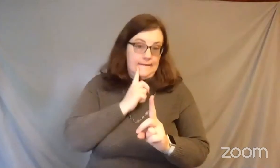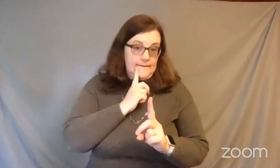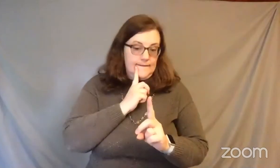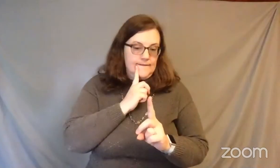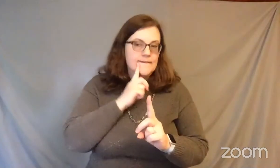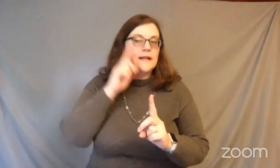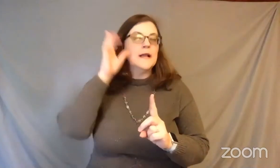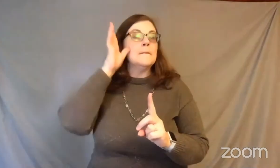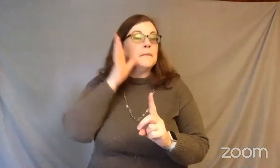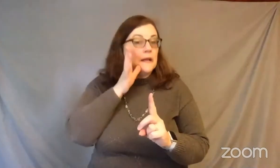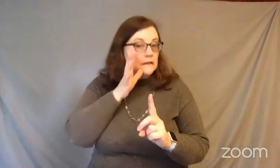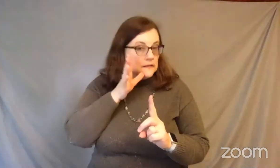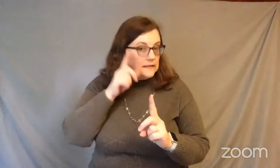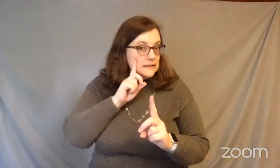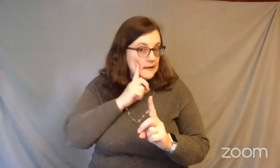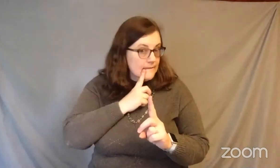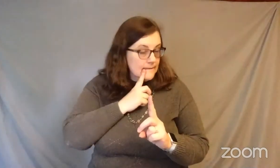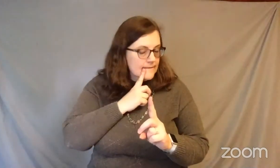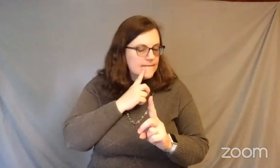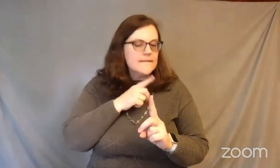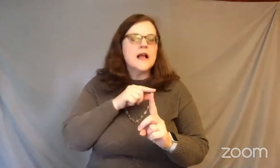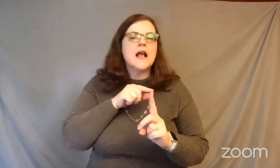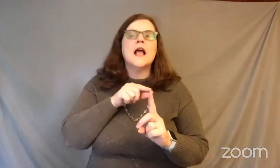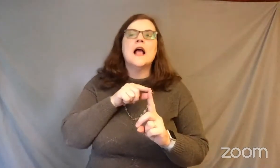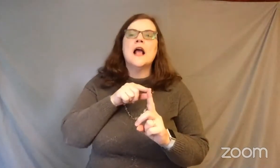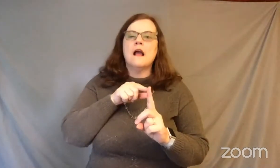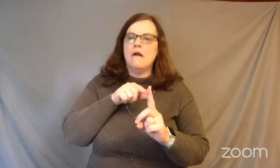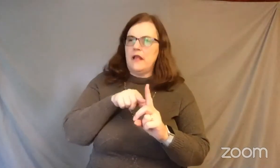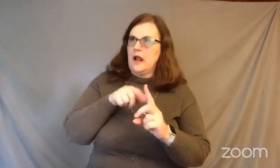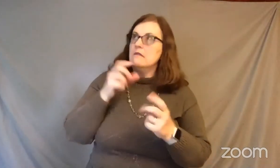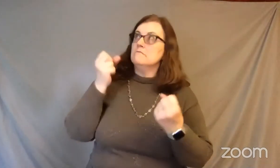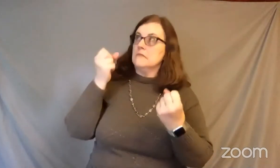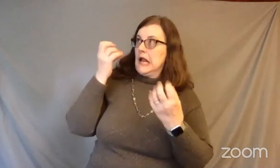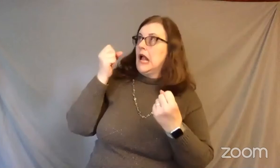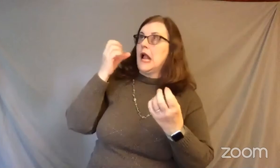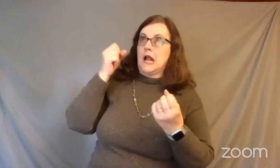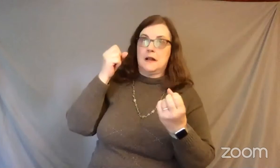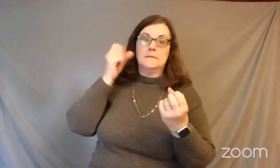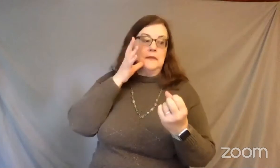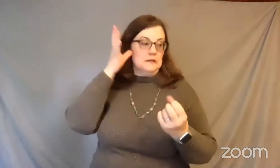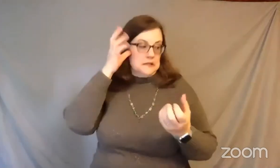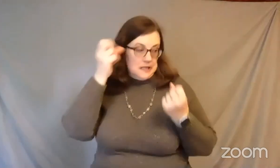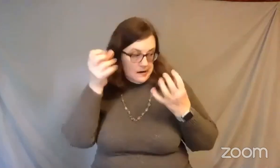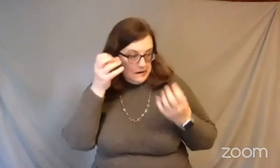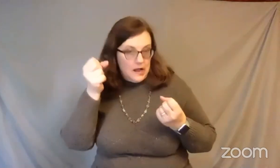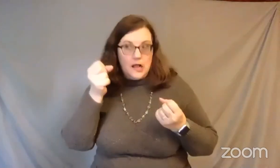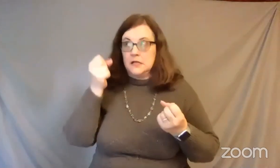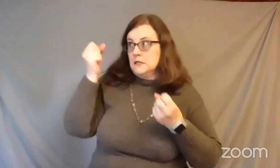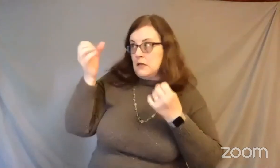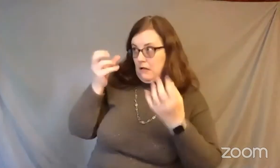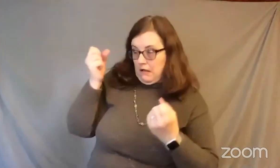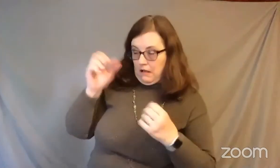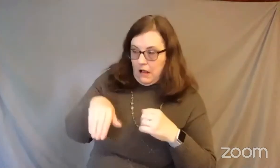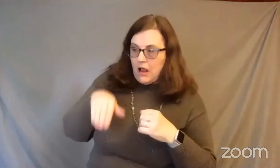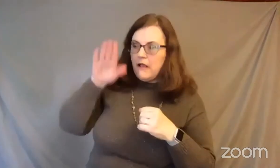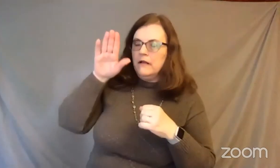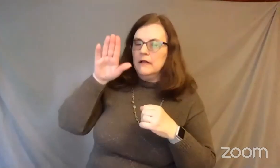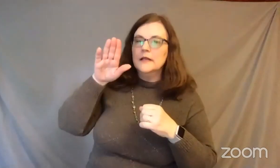We're also looking at children who are born to deaf parents and these children